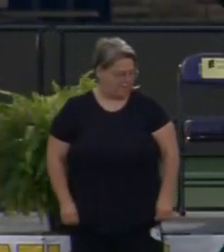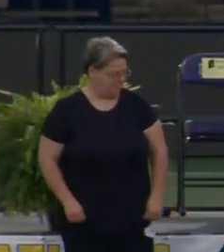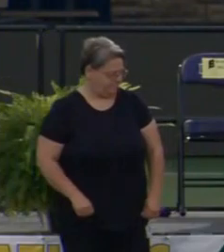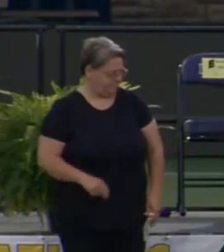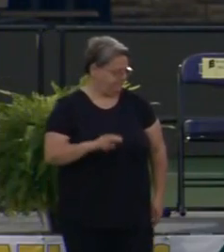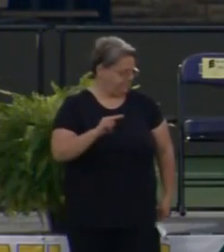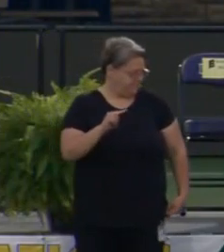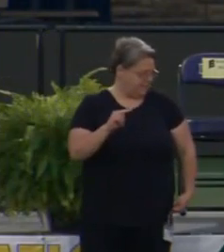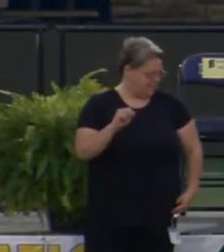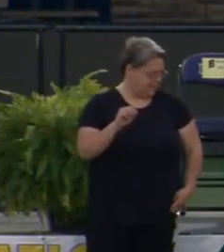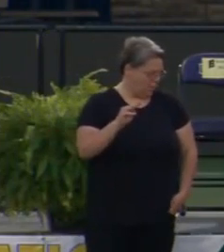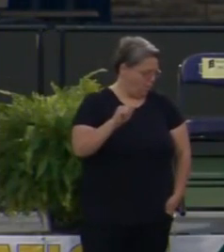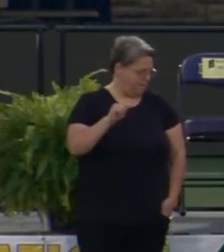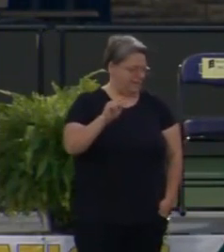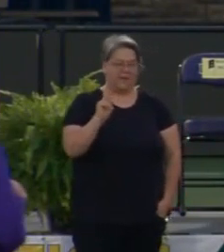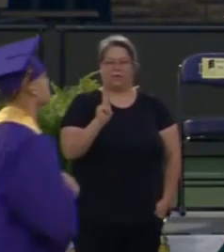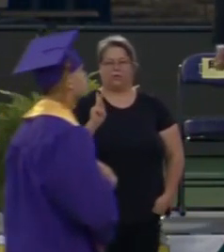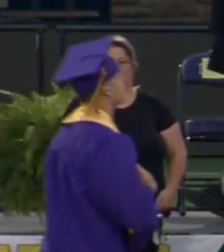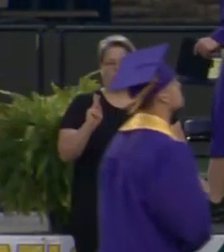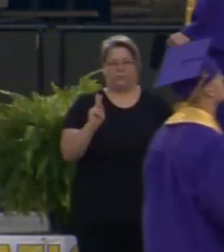Naomi Knowles.